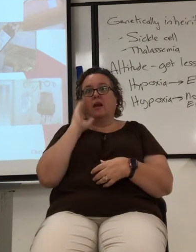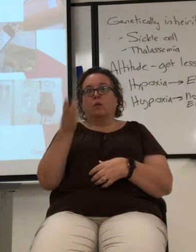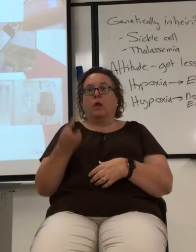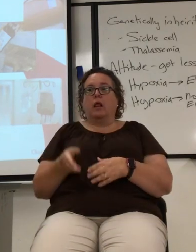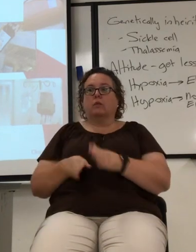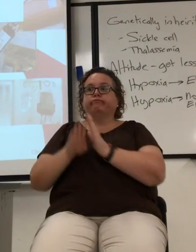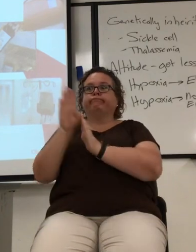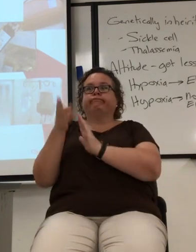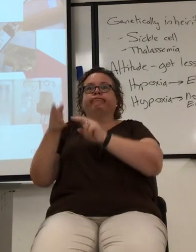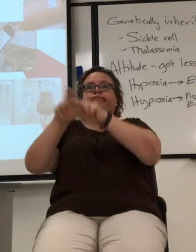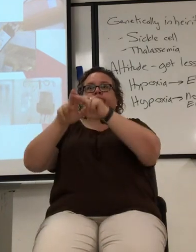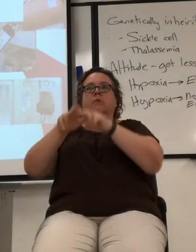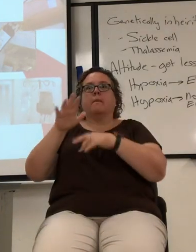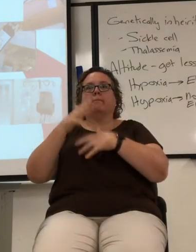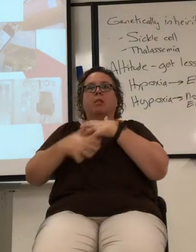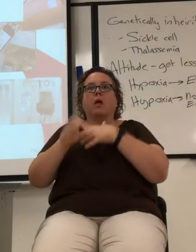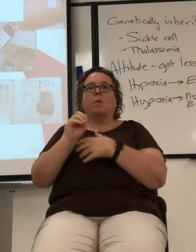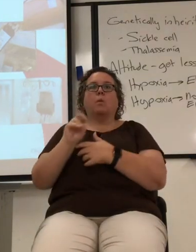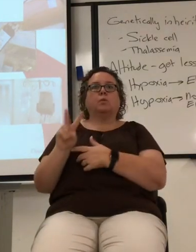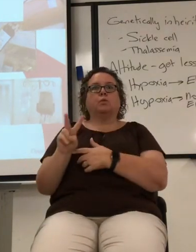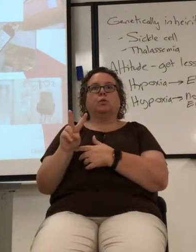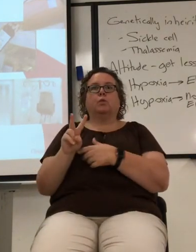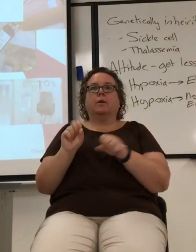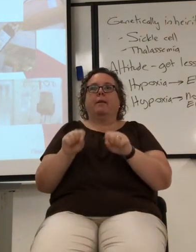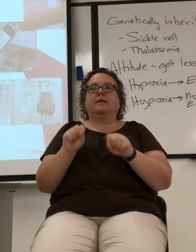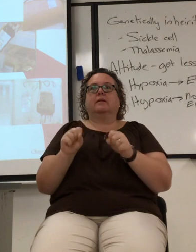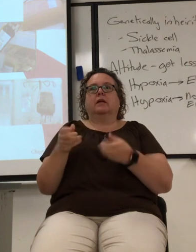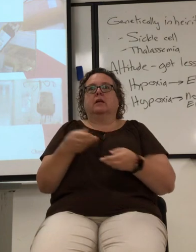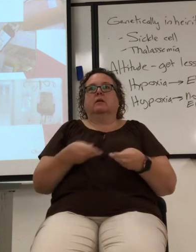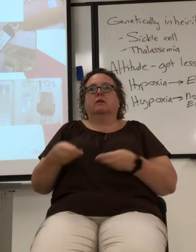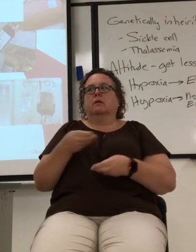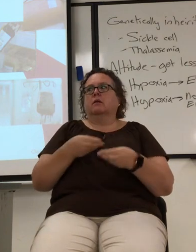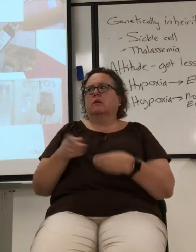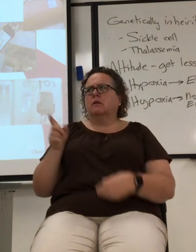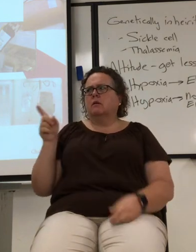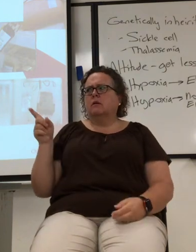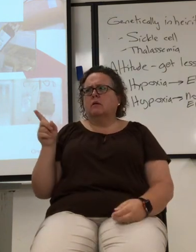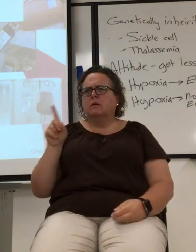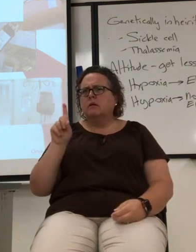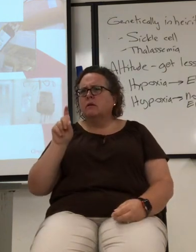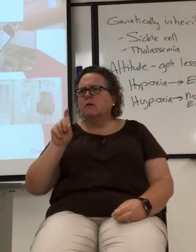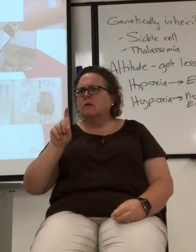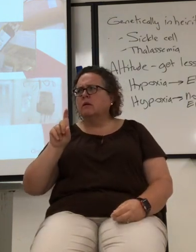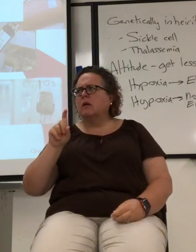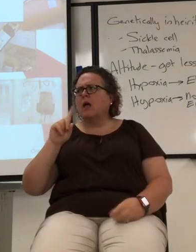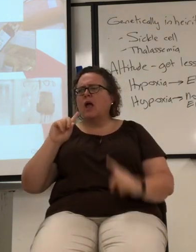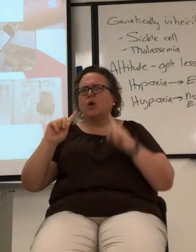Increase your blood's O2 carrying capacity. Yeah. Isn't the thing like if you train in higher